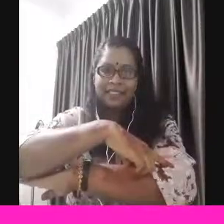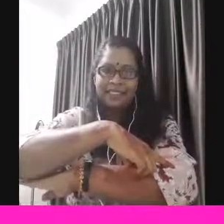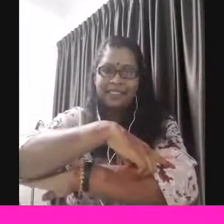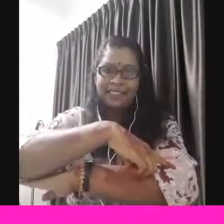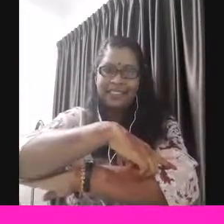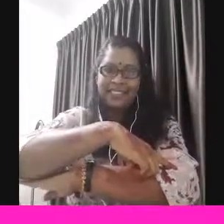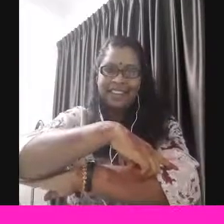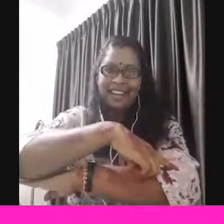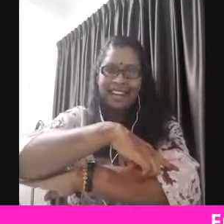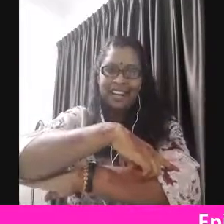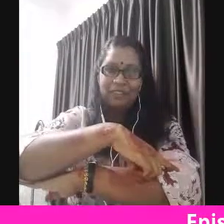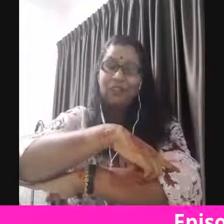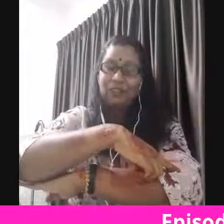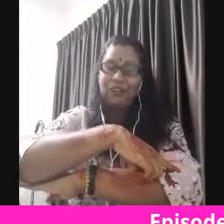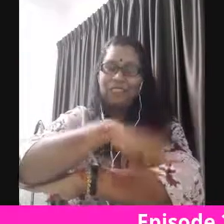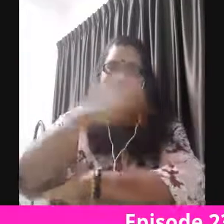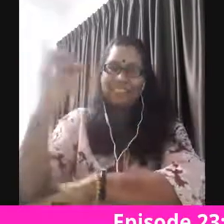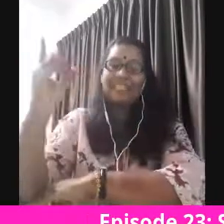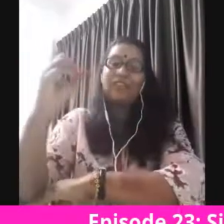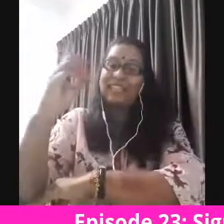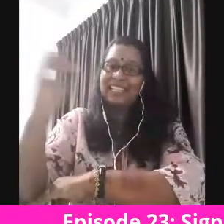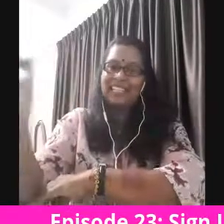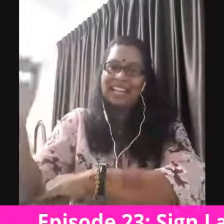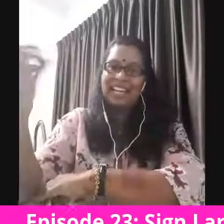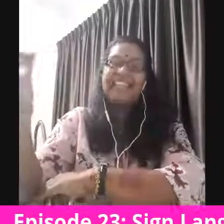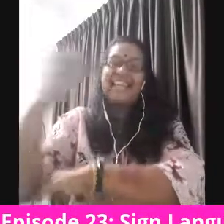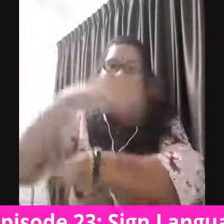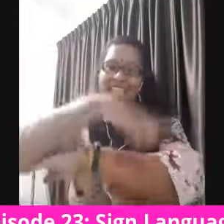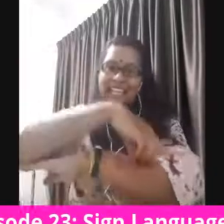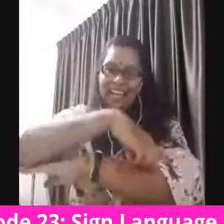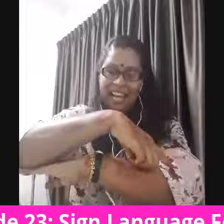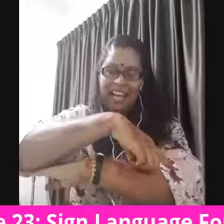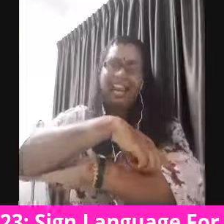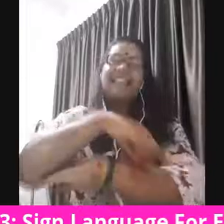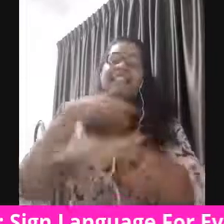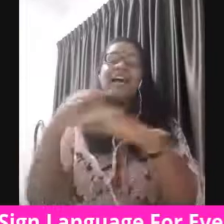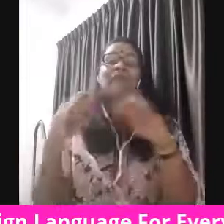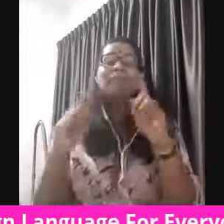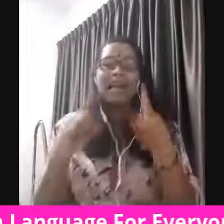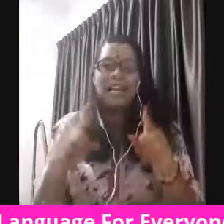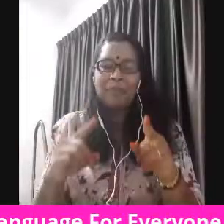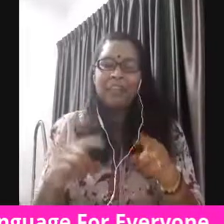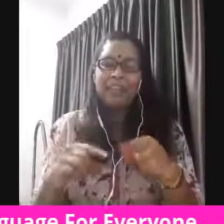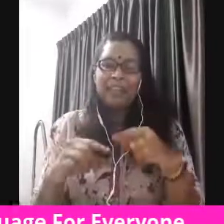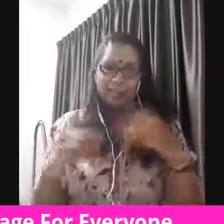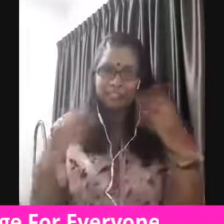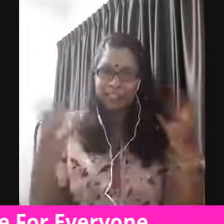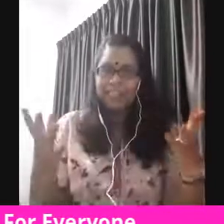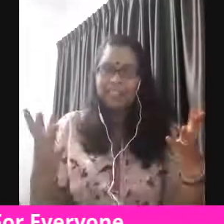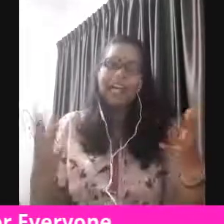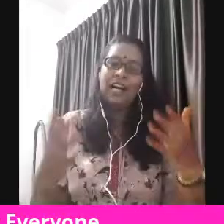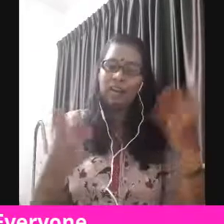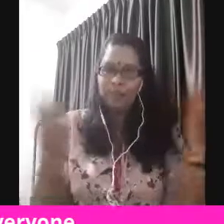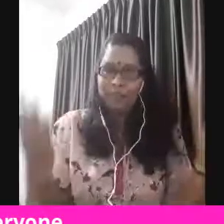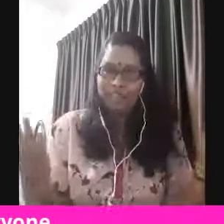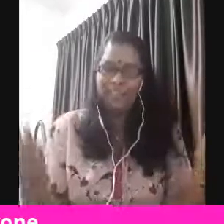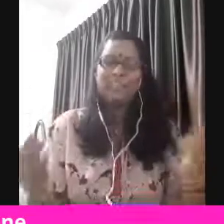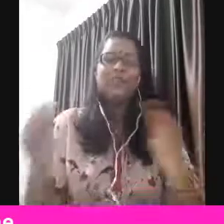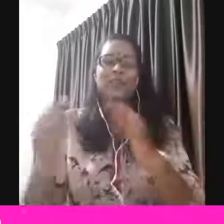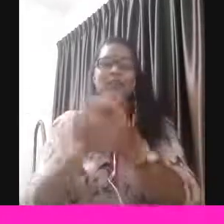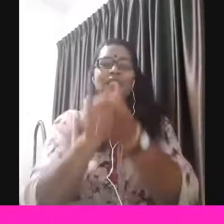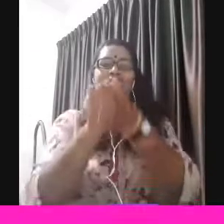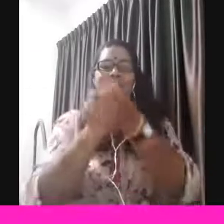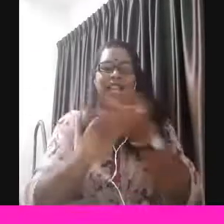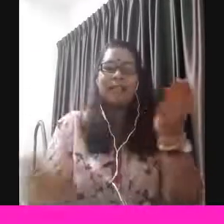hari. We will follow this one for English. Day. And then malam. Okay. Sun go back,